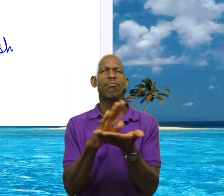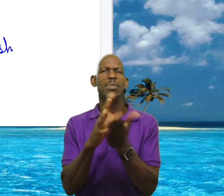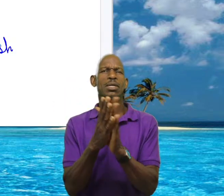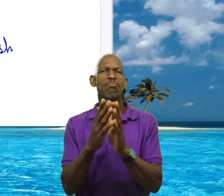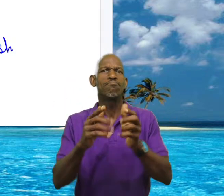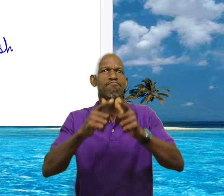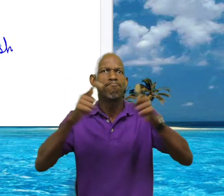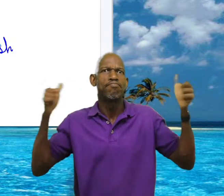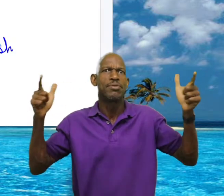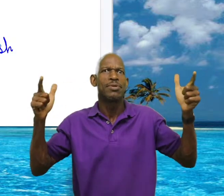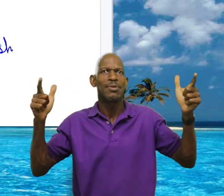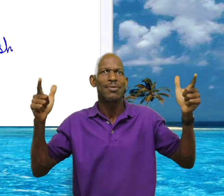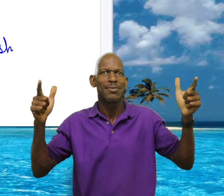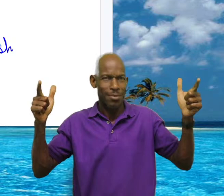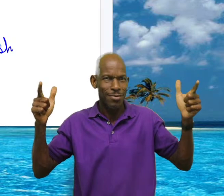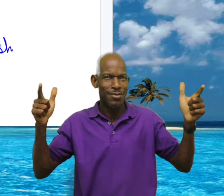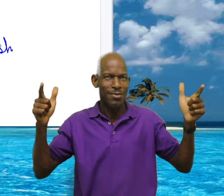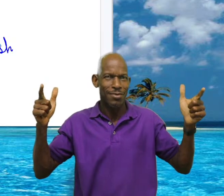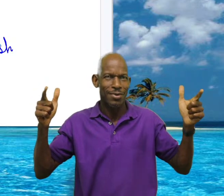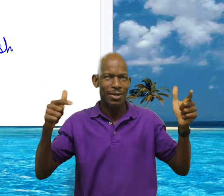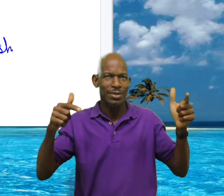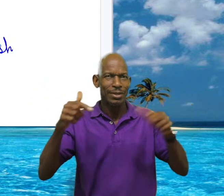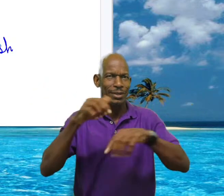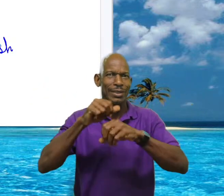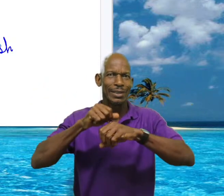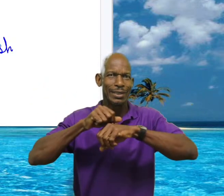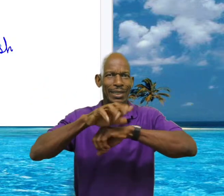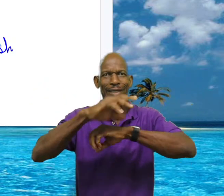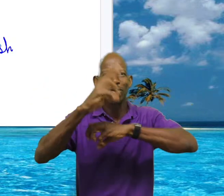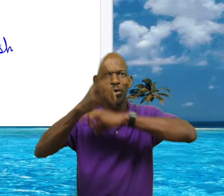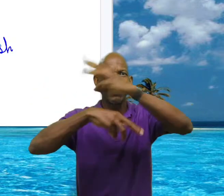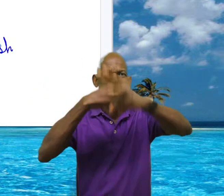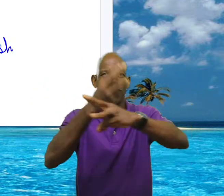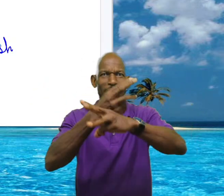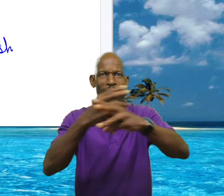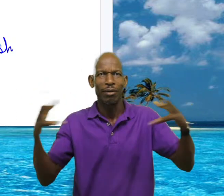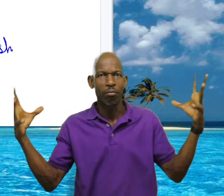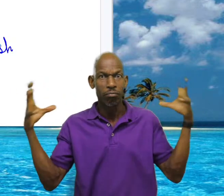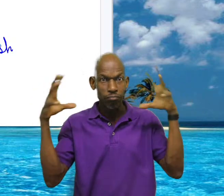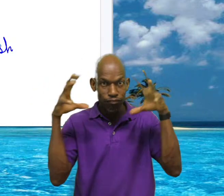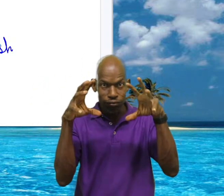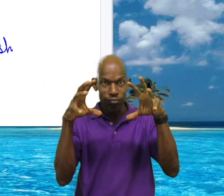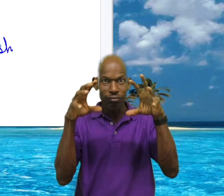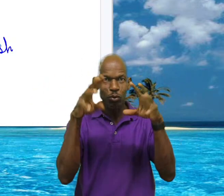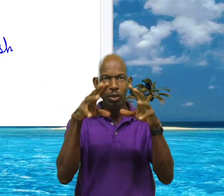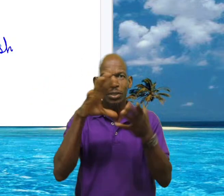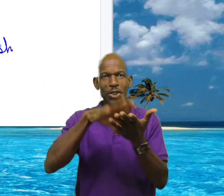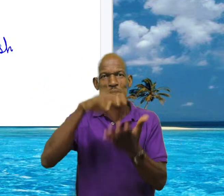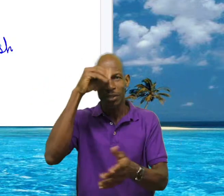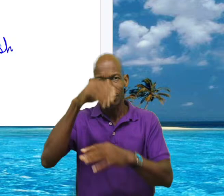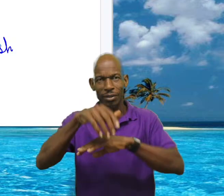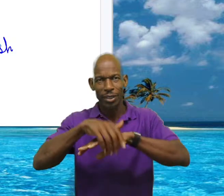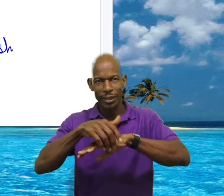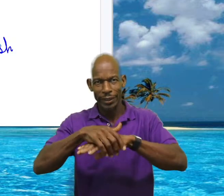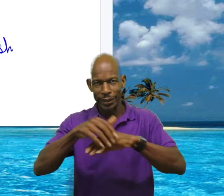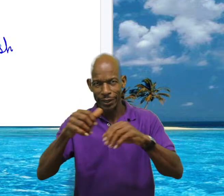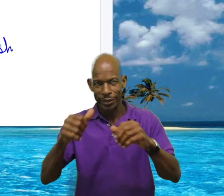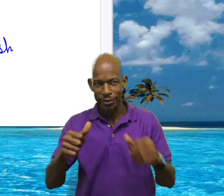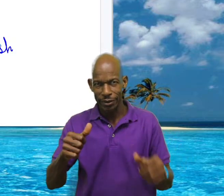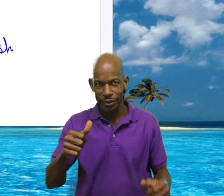So I want to welcome you also. All right. So you can see us both on Zoom and on YouTube,